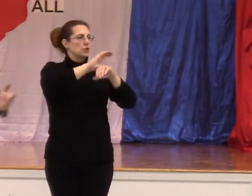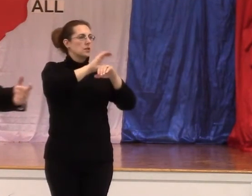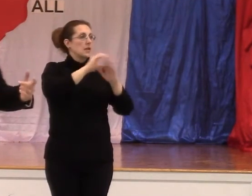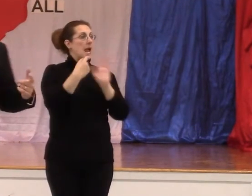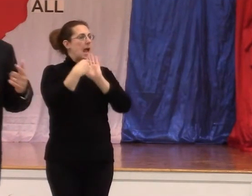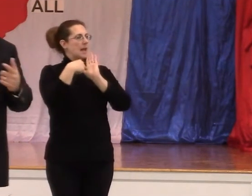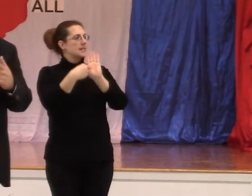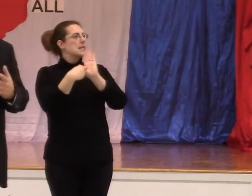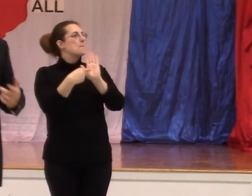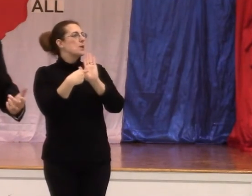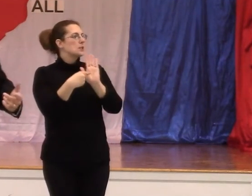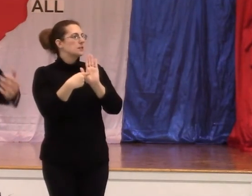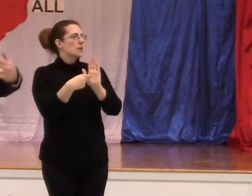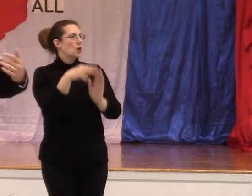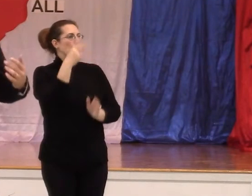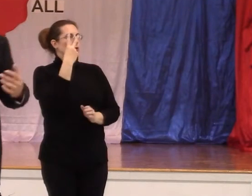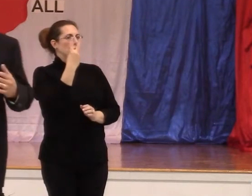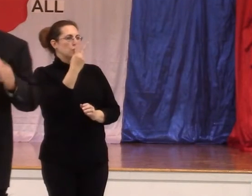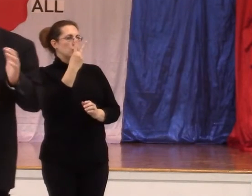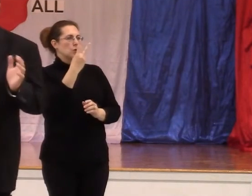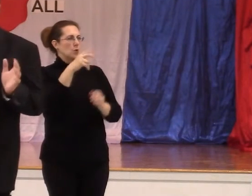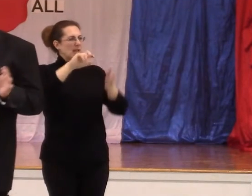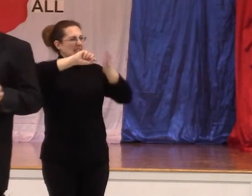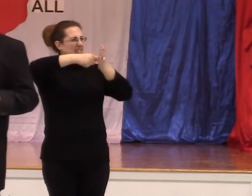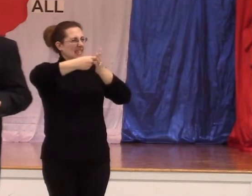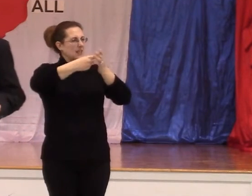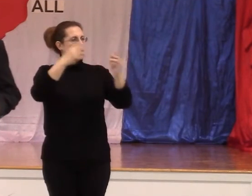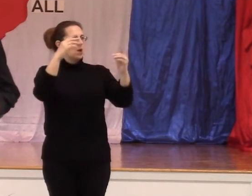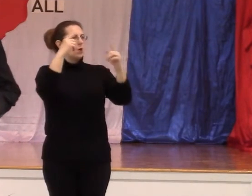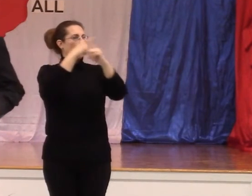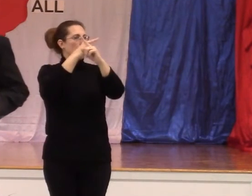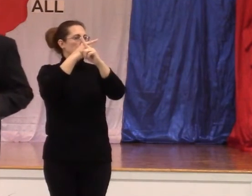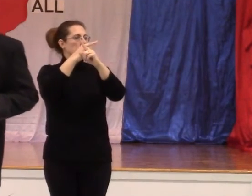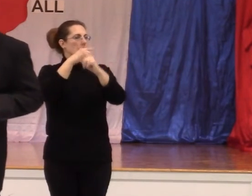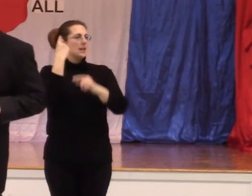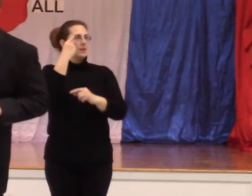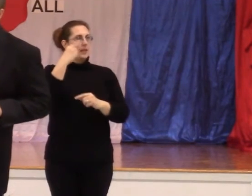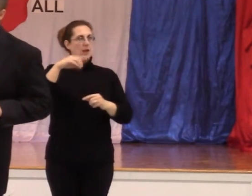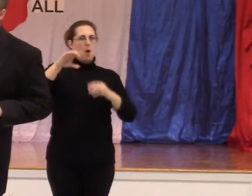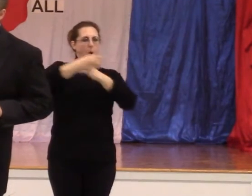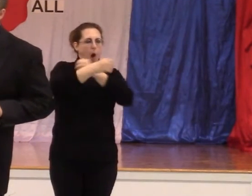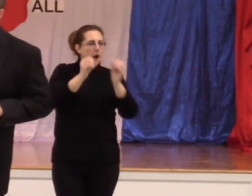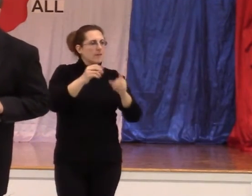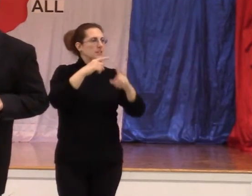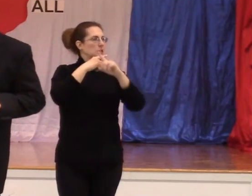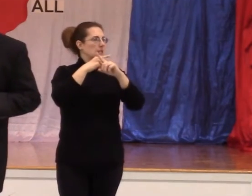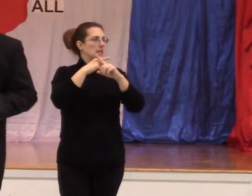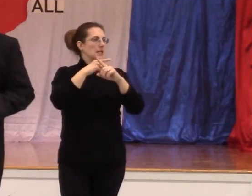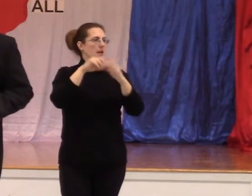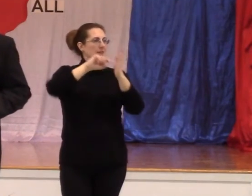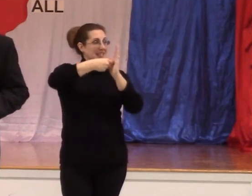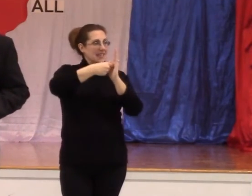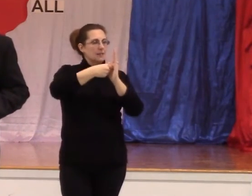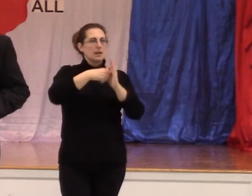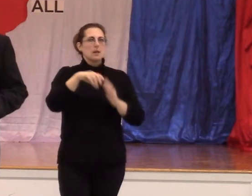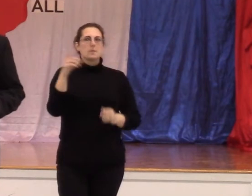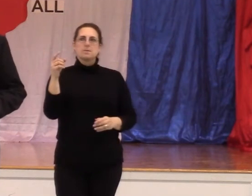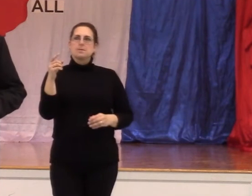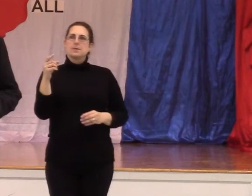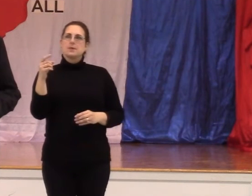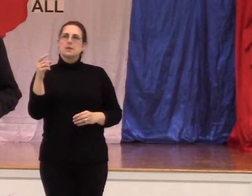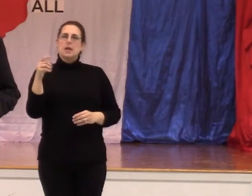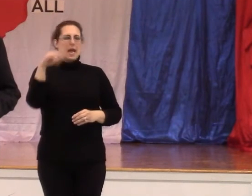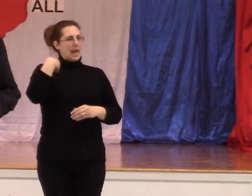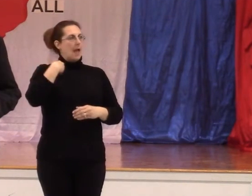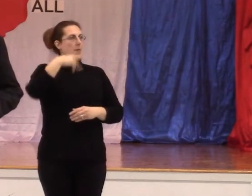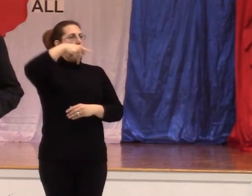symbol of the two keys that were crossed, which we as Lutherans might think is the office of the keys, but of course then it had the triple tiara of the Pope, so it was the Pope's